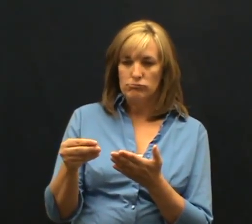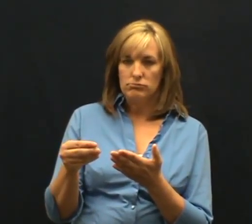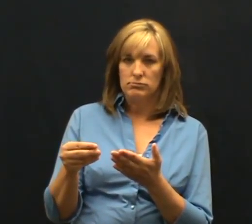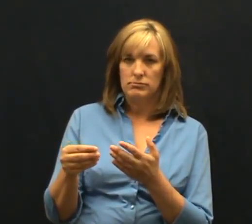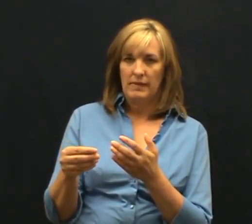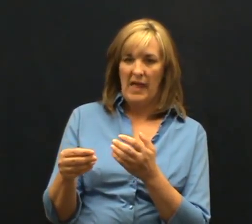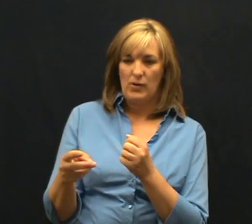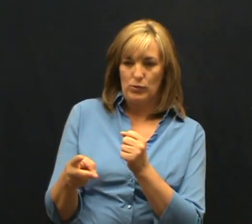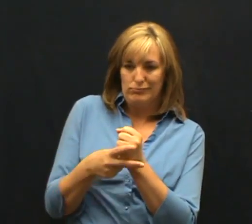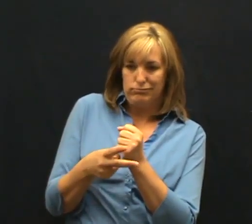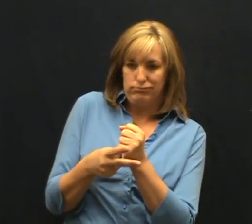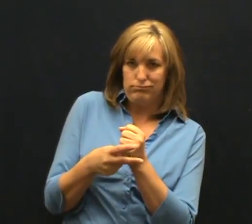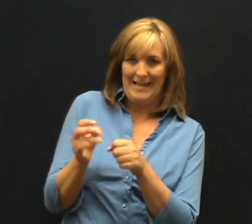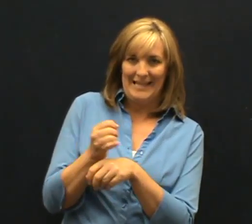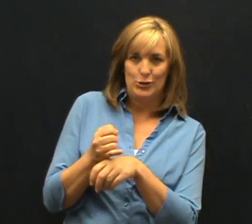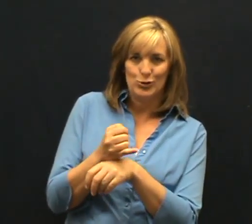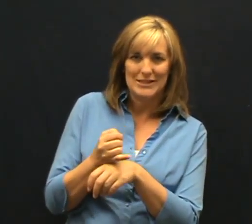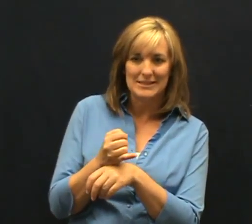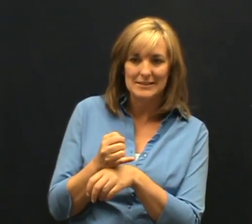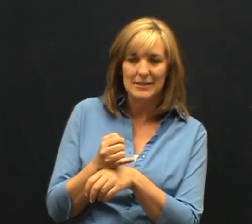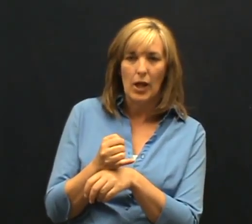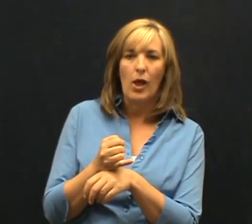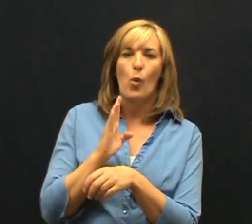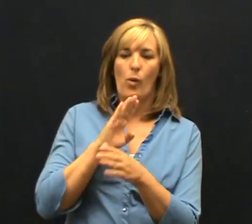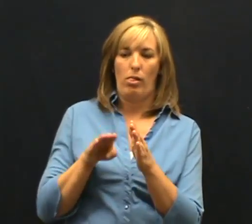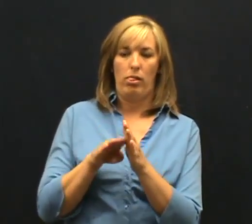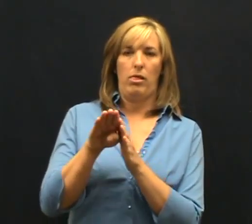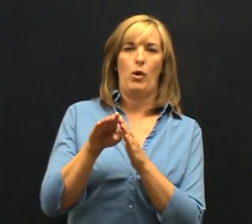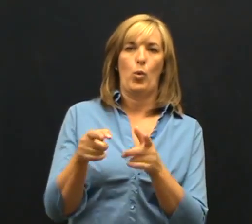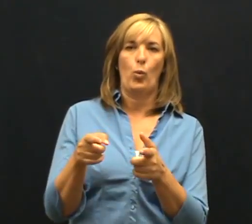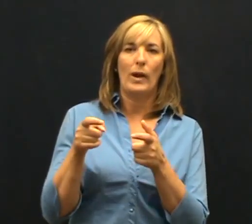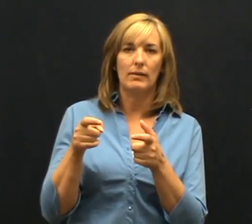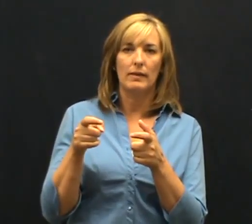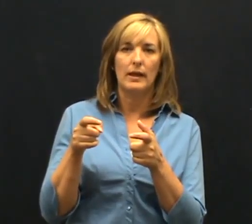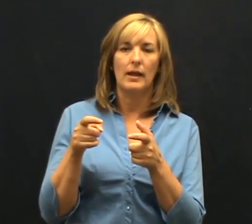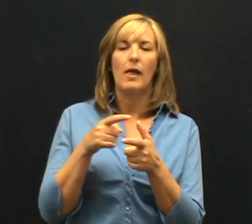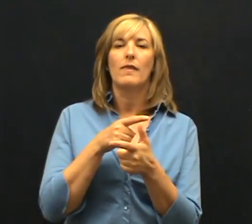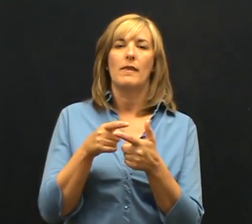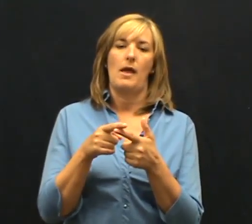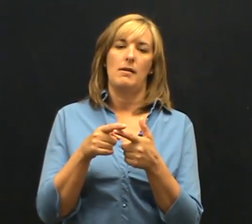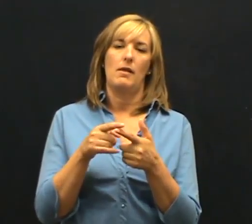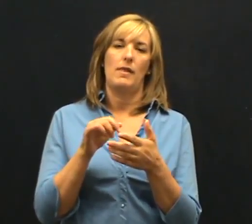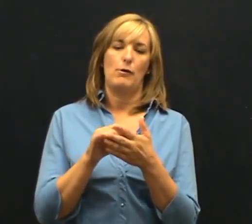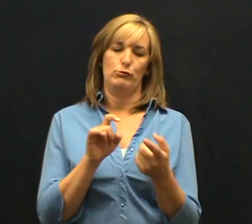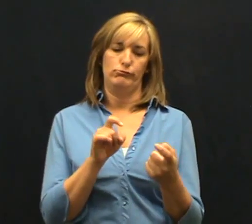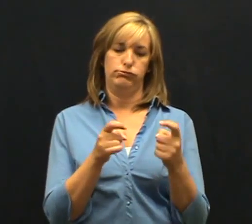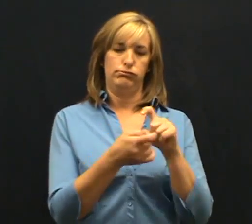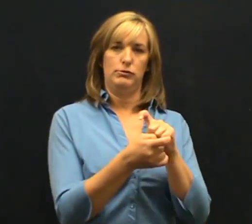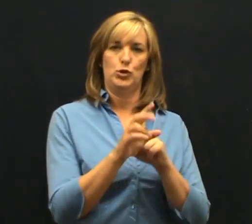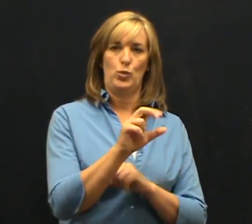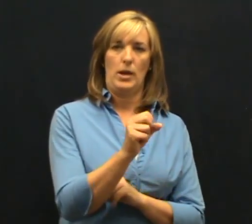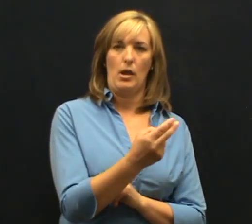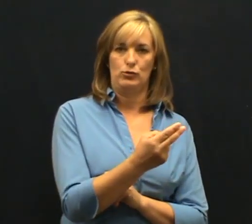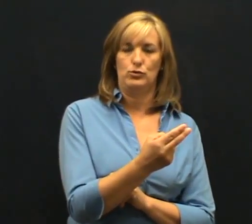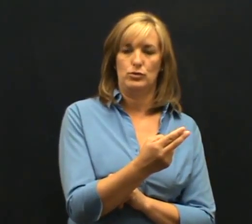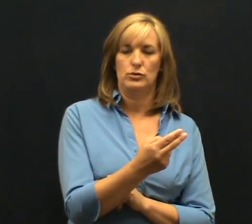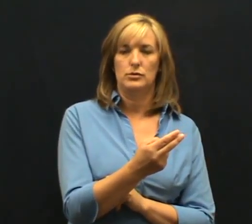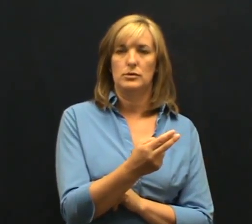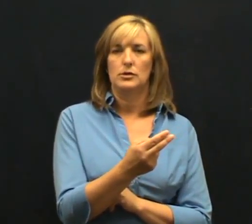to mature very quickly, so it's easily convertible to cash, and that's called cash equivalent. So in the cash section of our balance